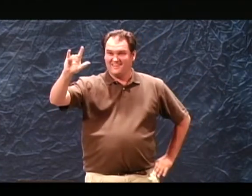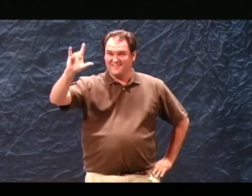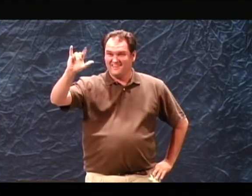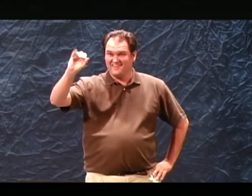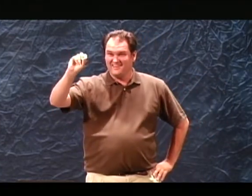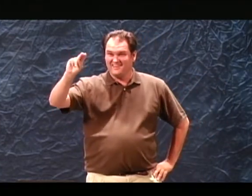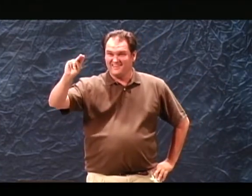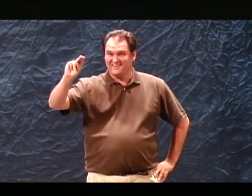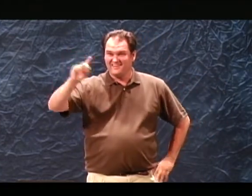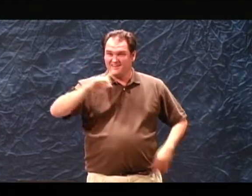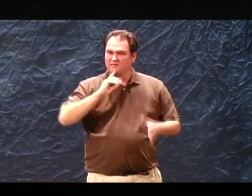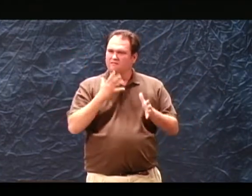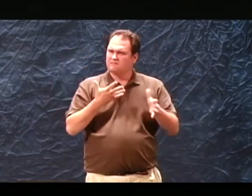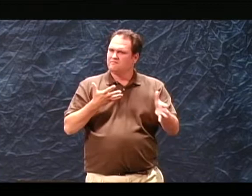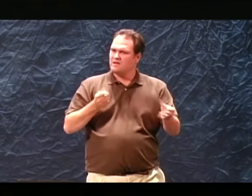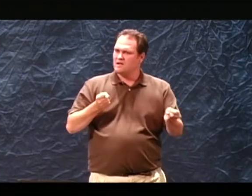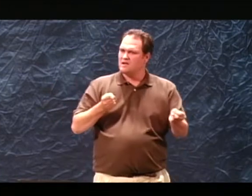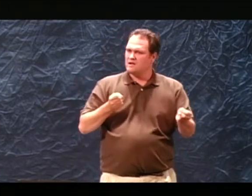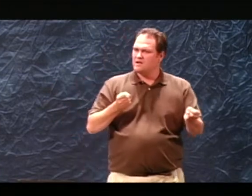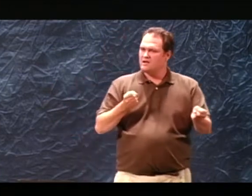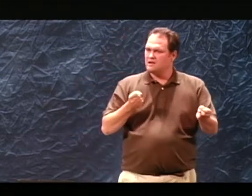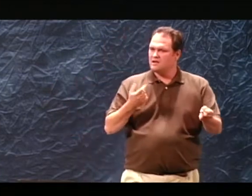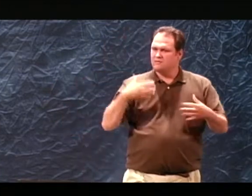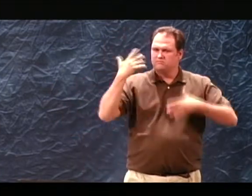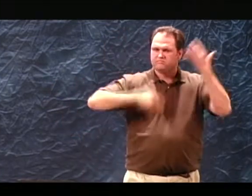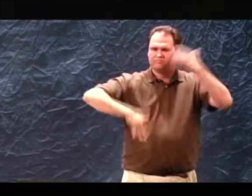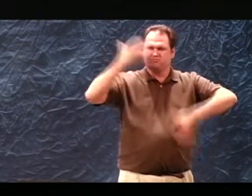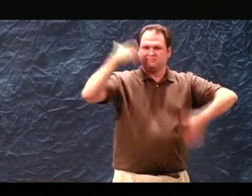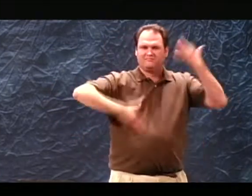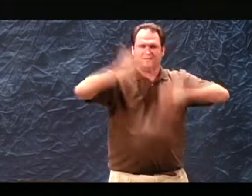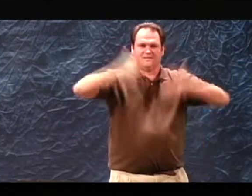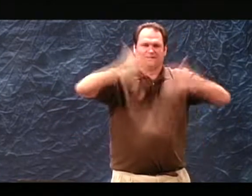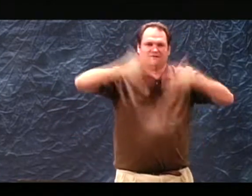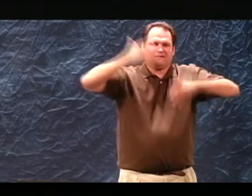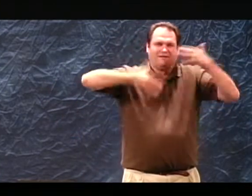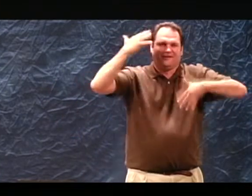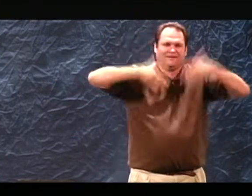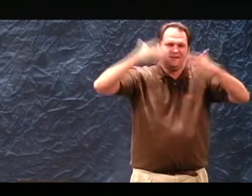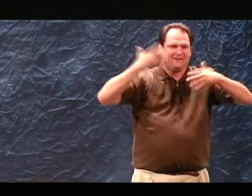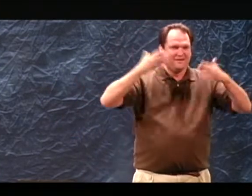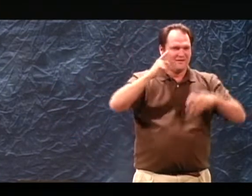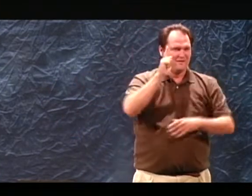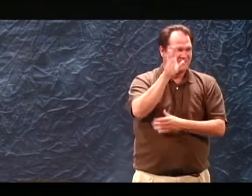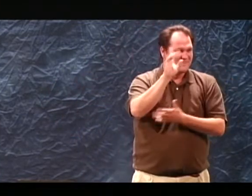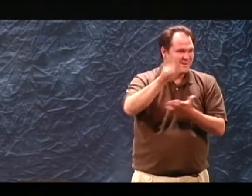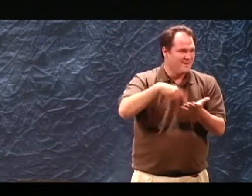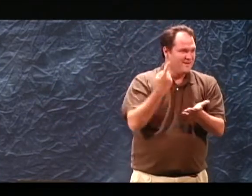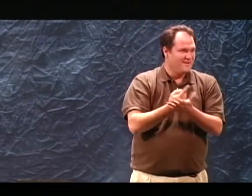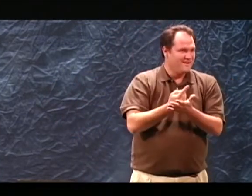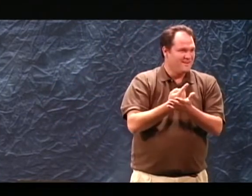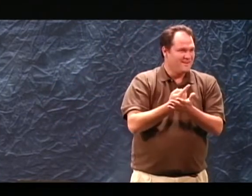million miles in a day and that's how quickly blood is moving through our body